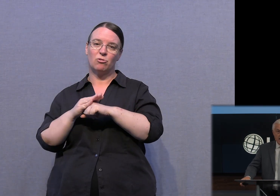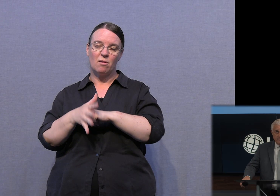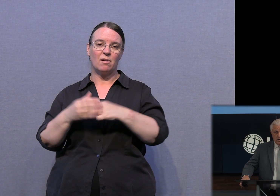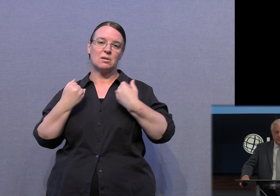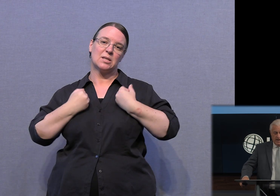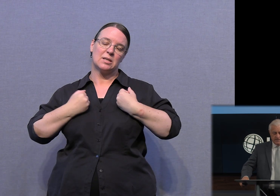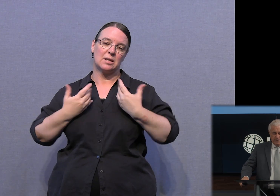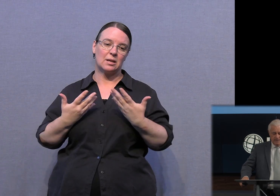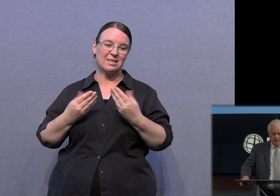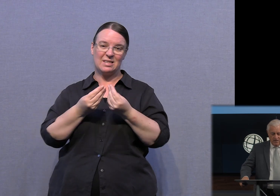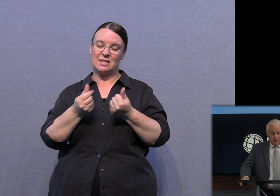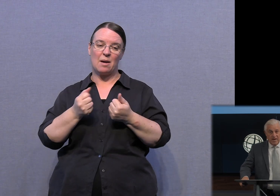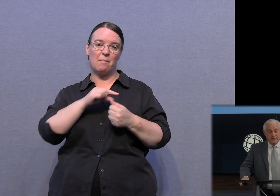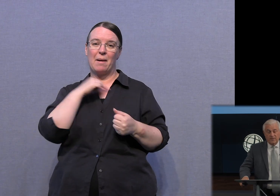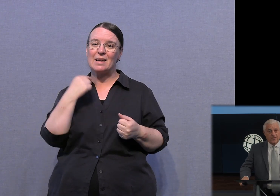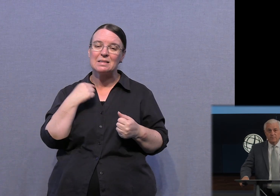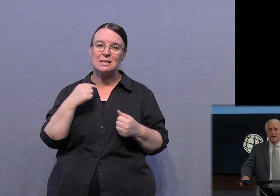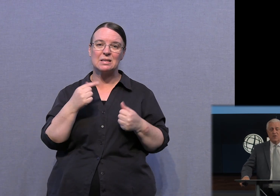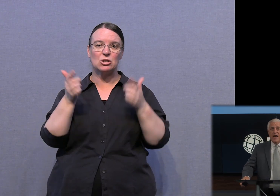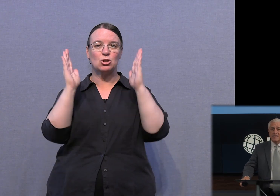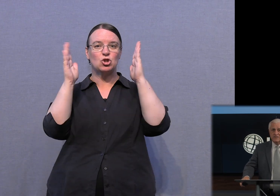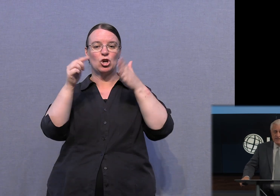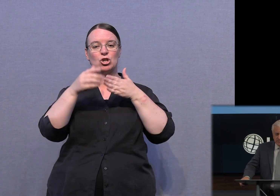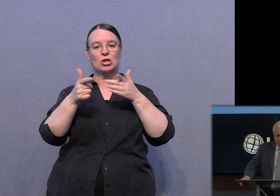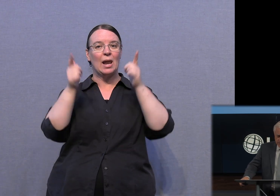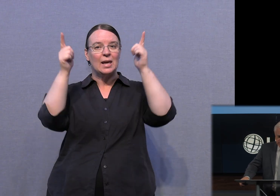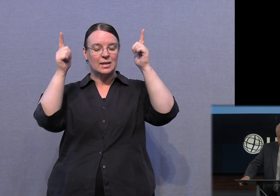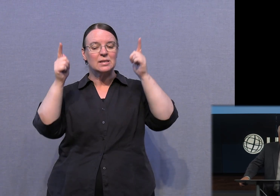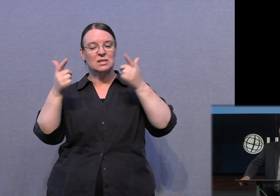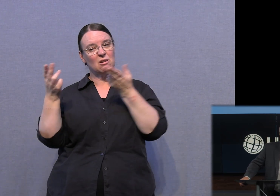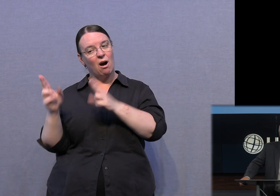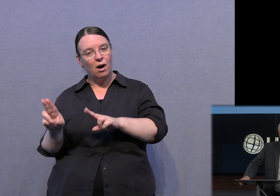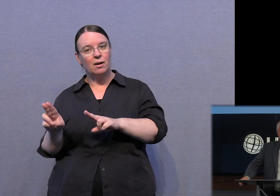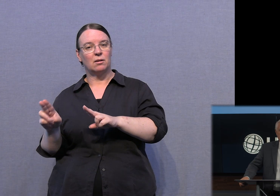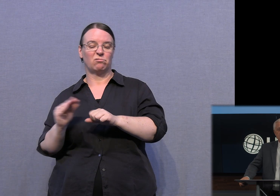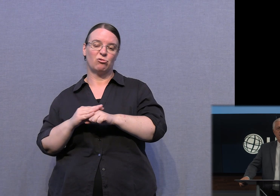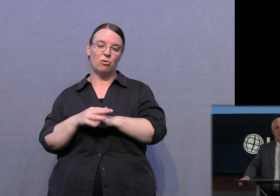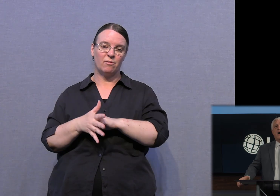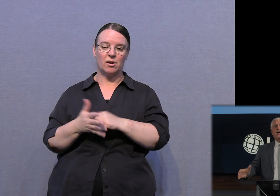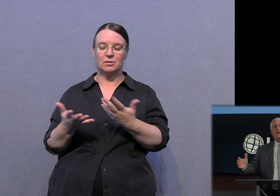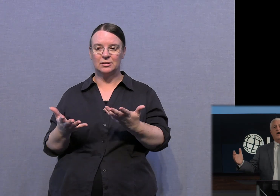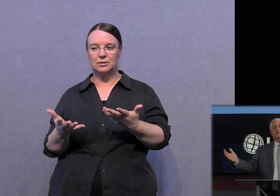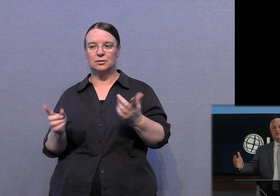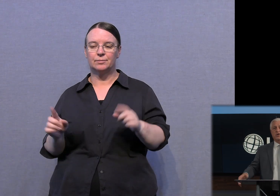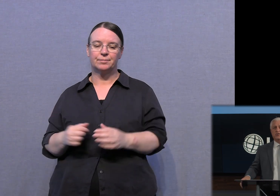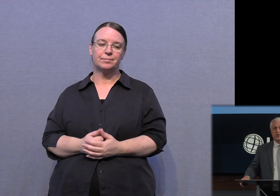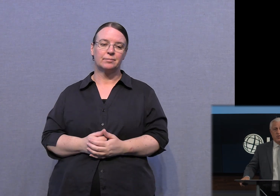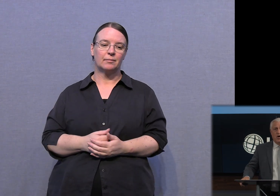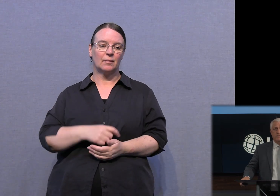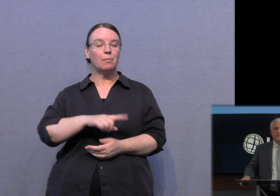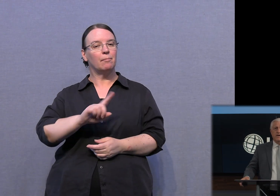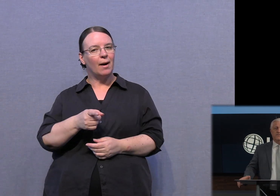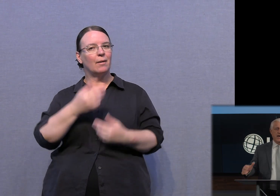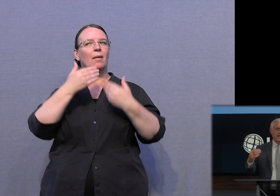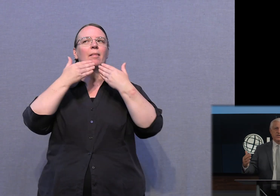have died of COVID-19. We're thankful for many miraculous testimonies. And we're thankful that by and large, the church is